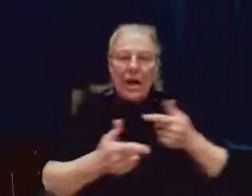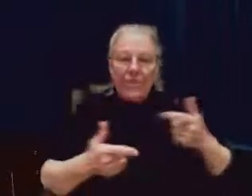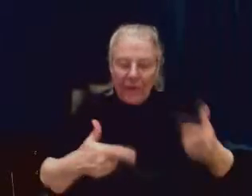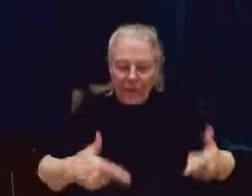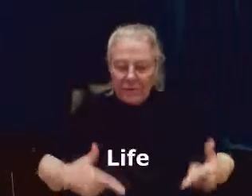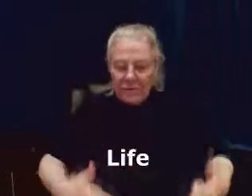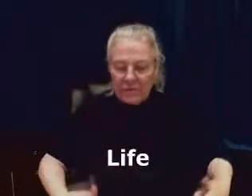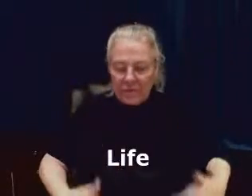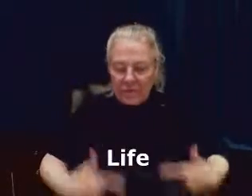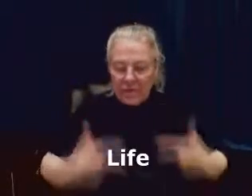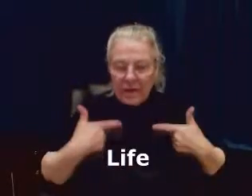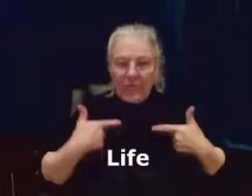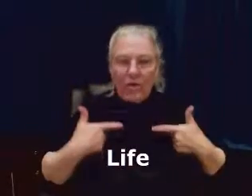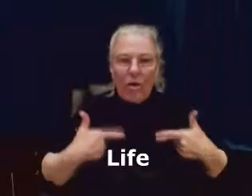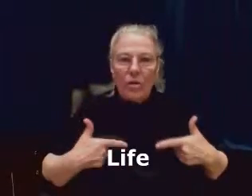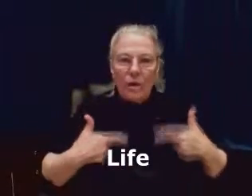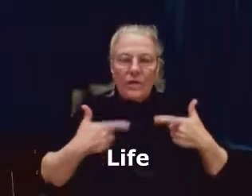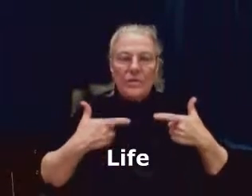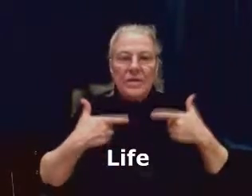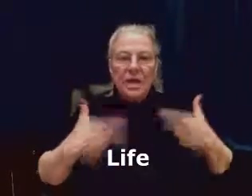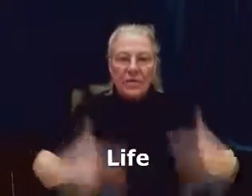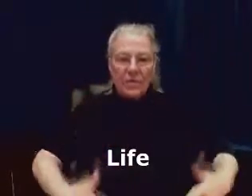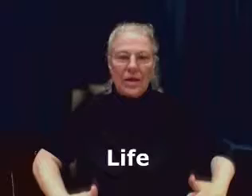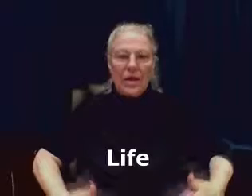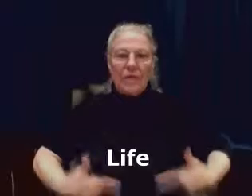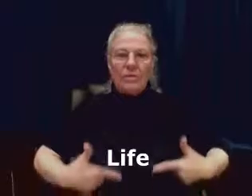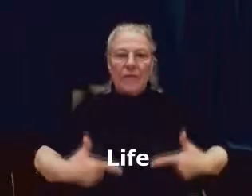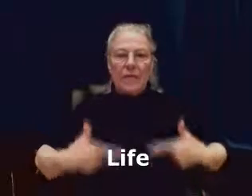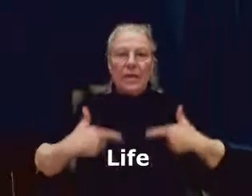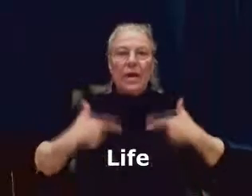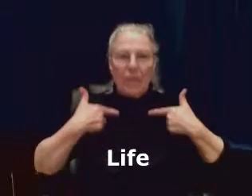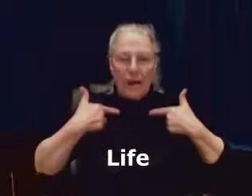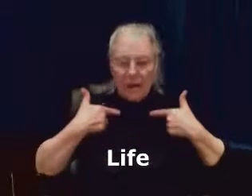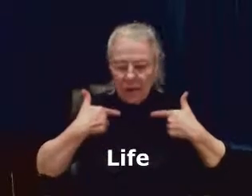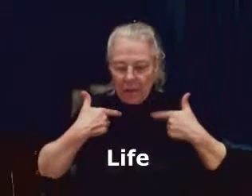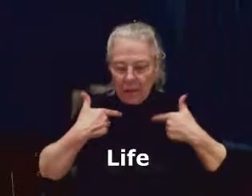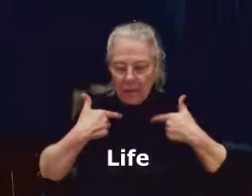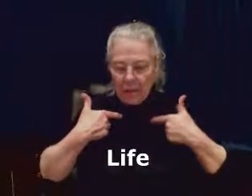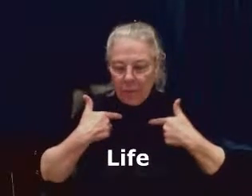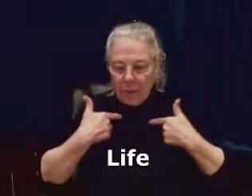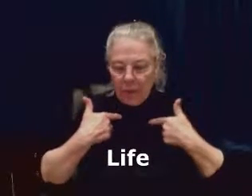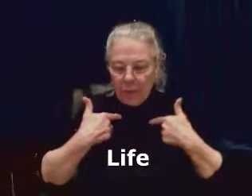Life and to live, all in the same thing, that L hand coming up your body.